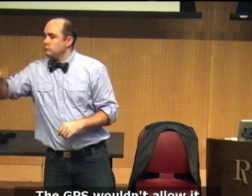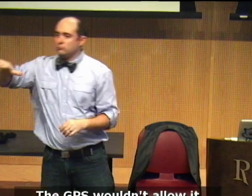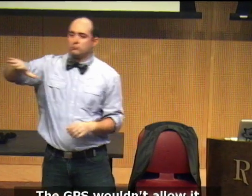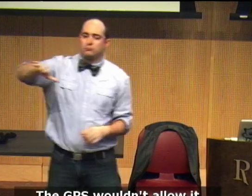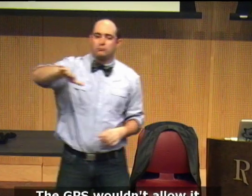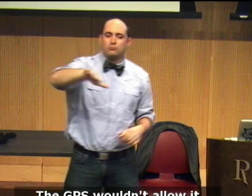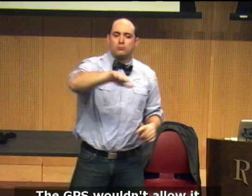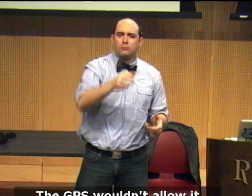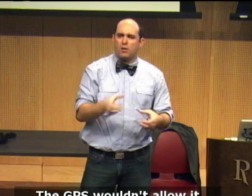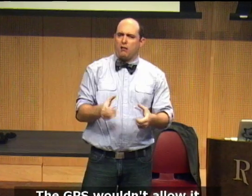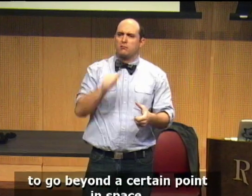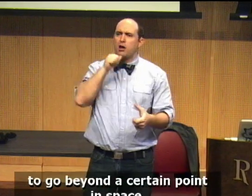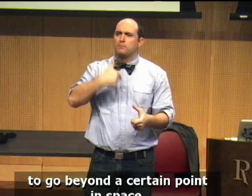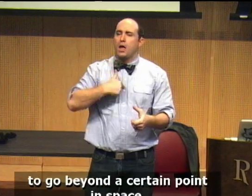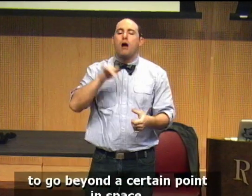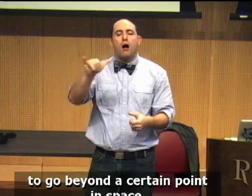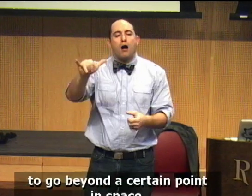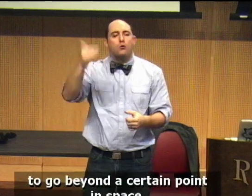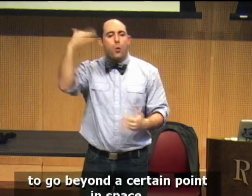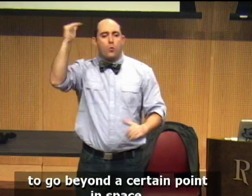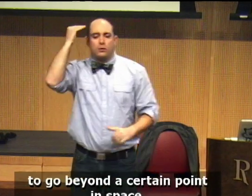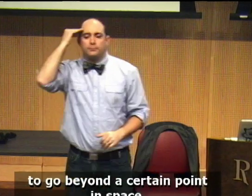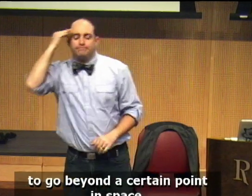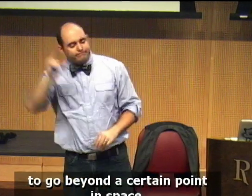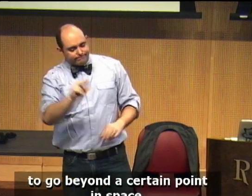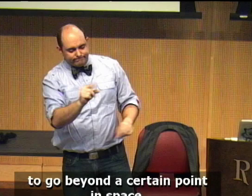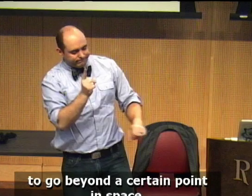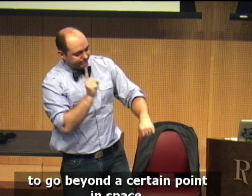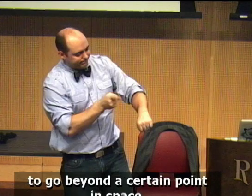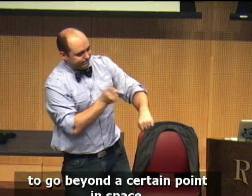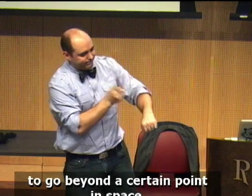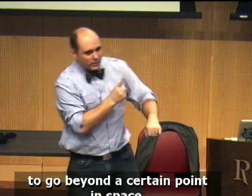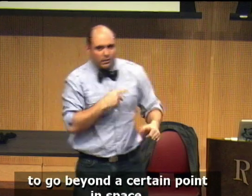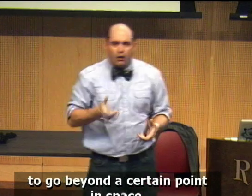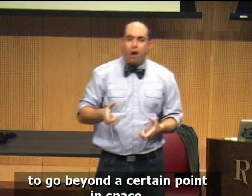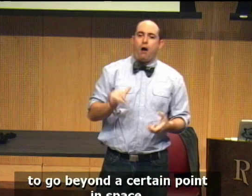wouldn't allow it to go beyond a certain point in space.